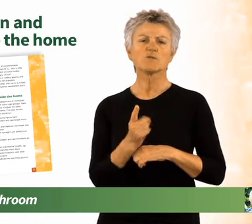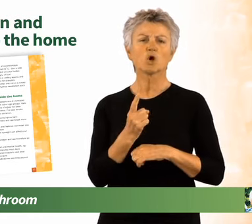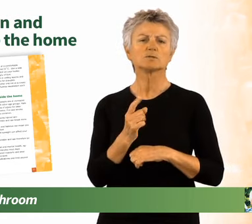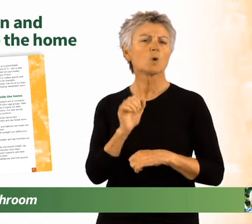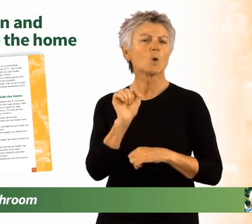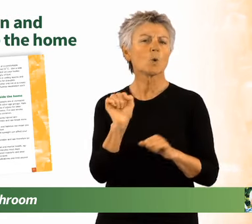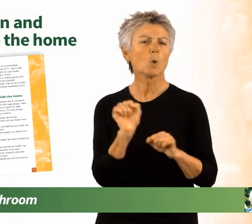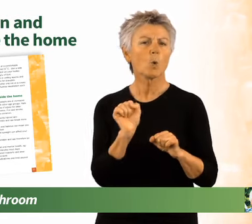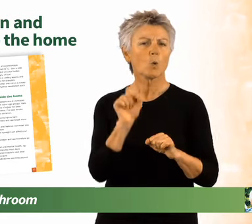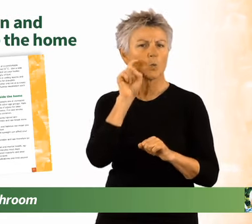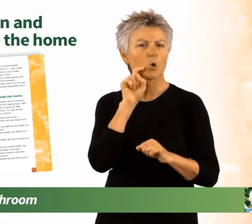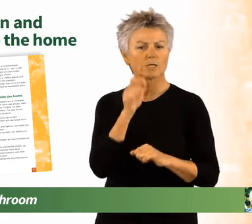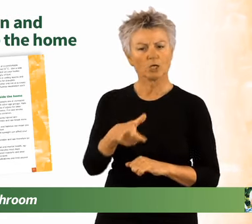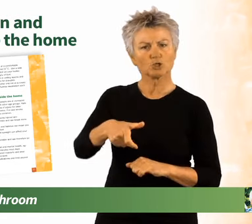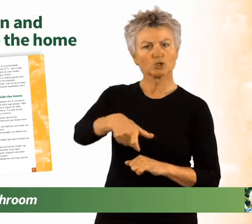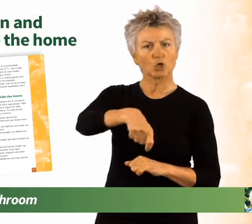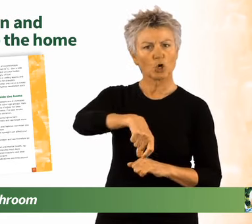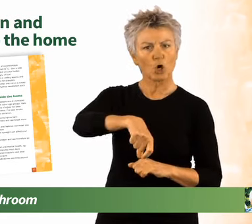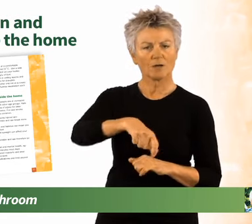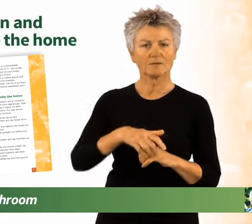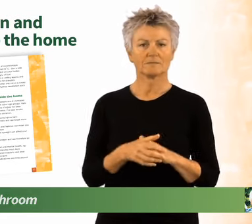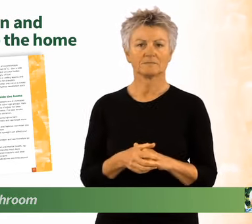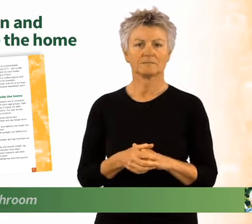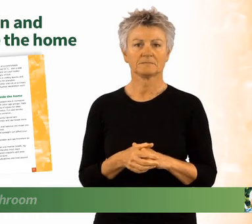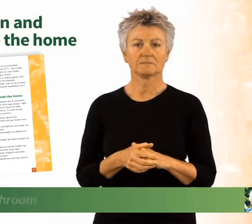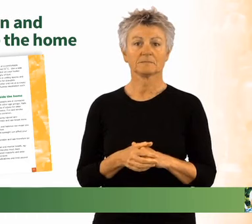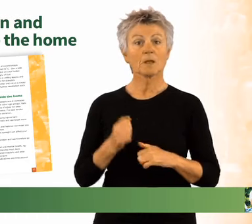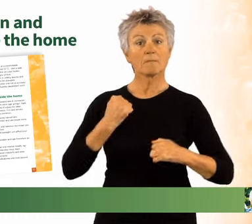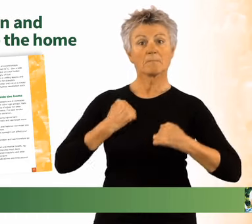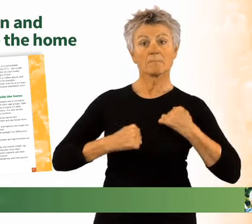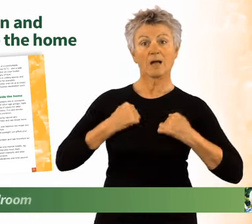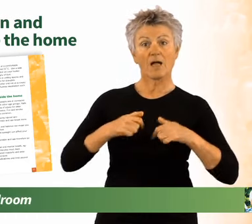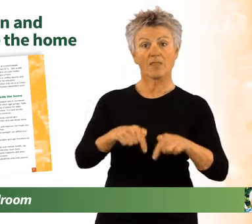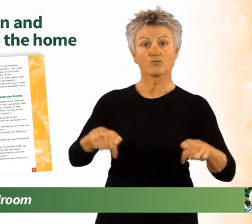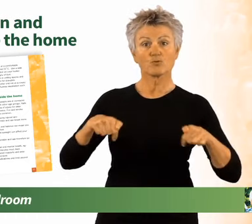Turn on cold water first in the shower or bath.